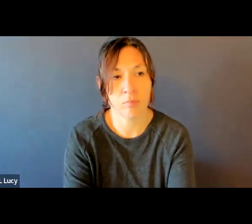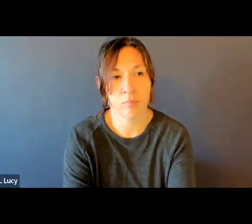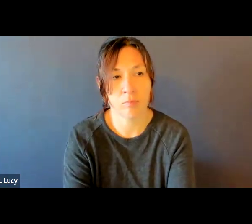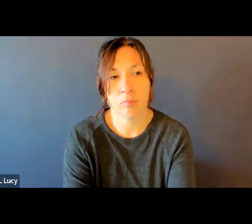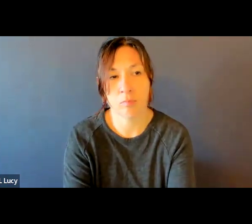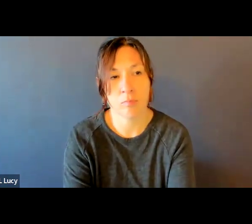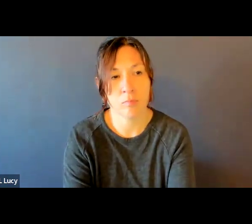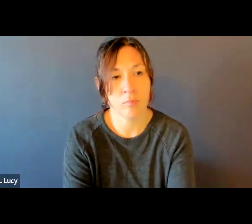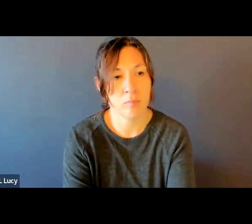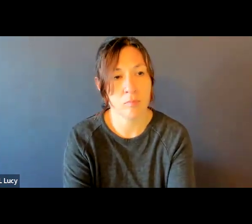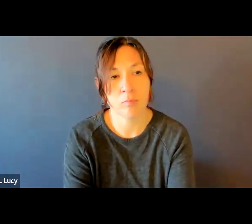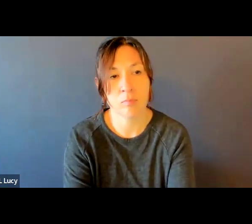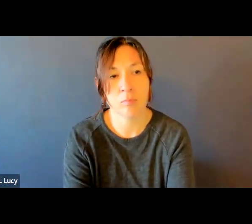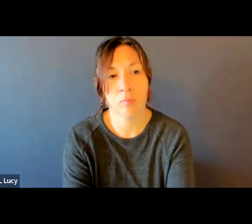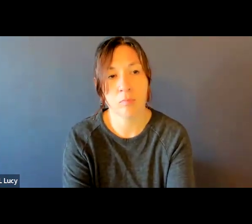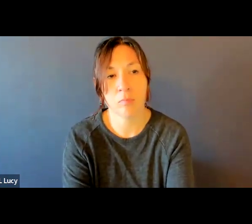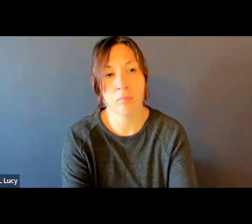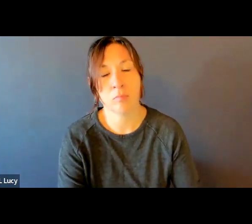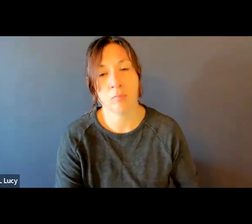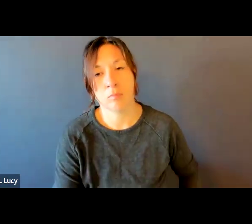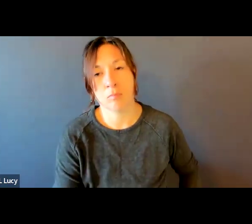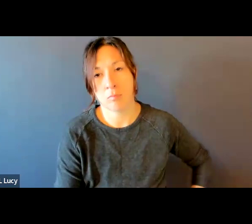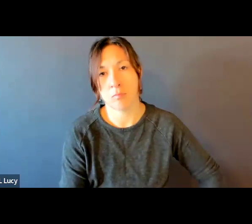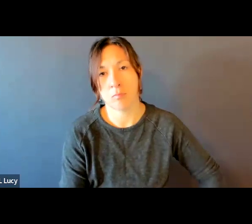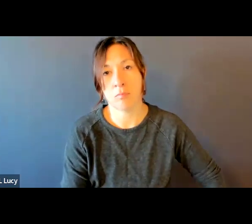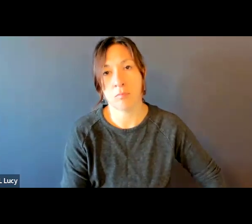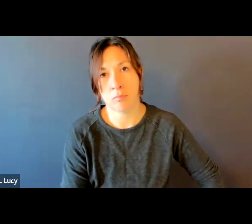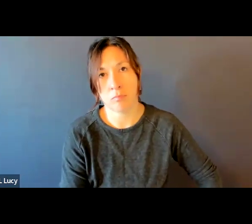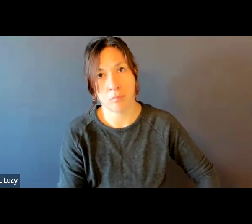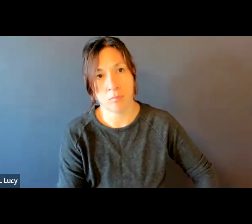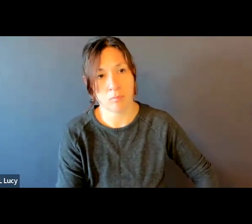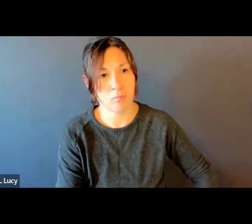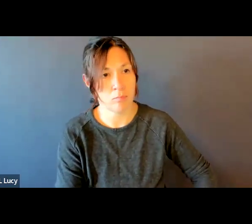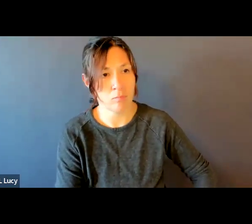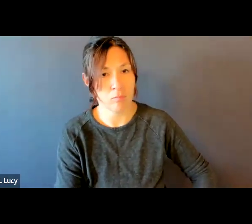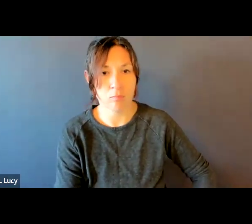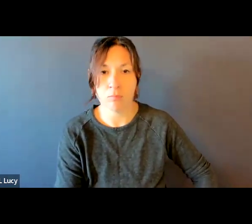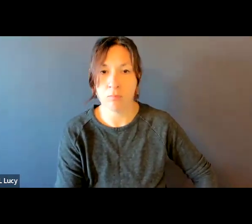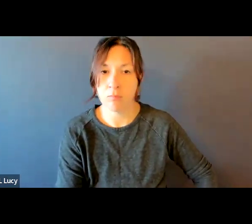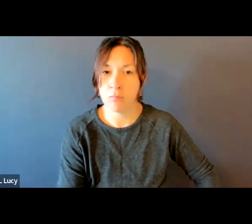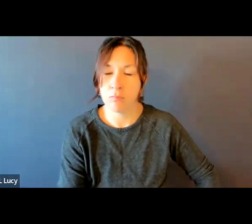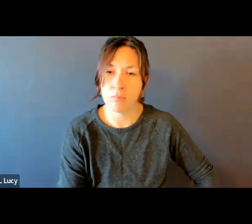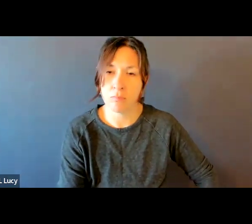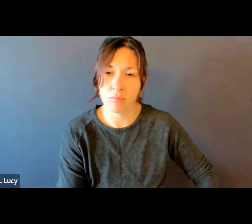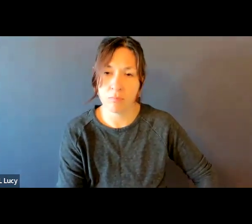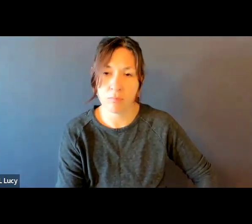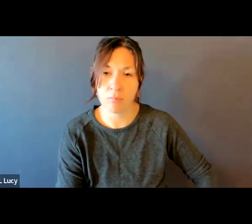la comparación de los resultados por programa para los aprendices del idioma